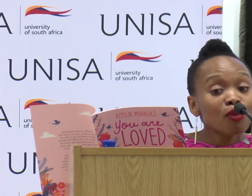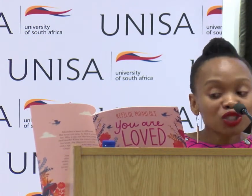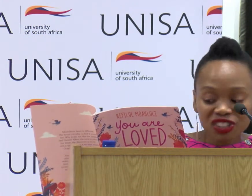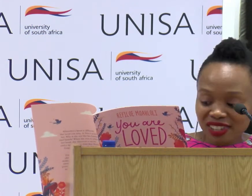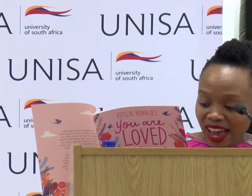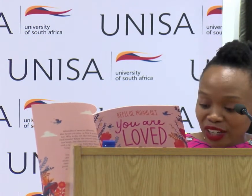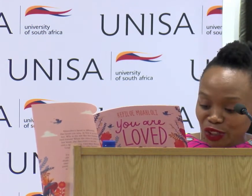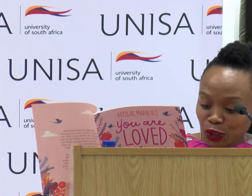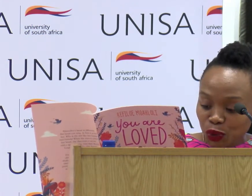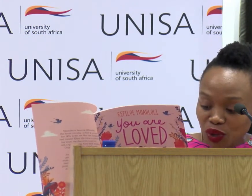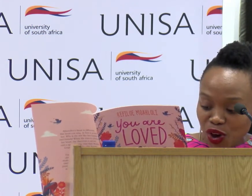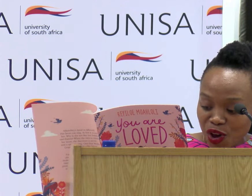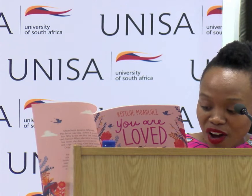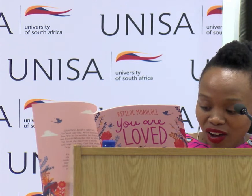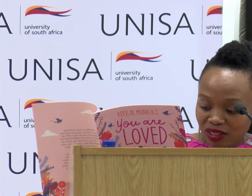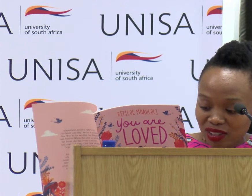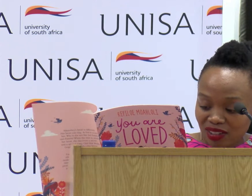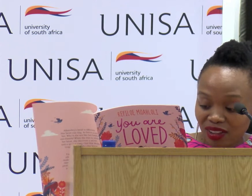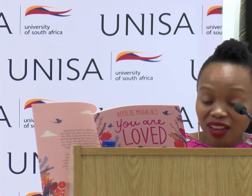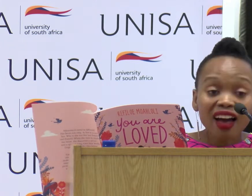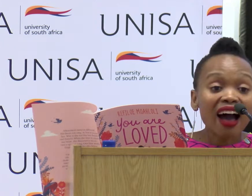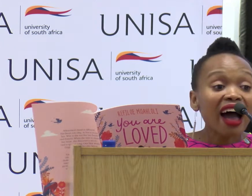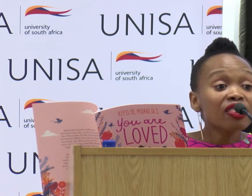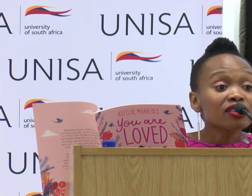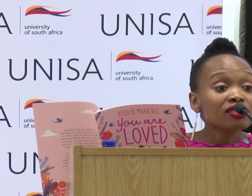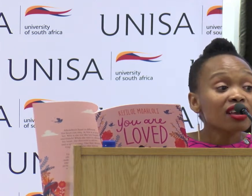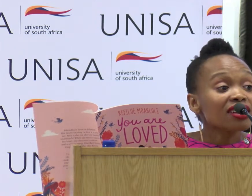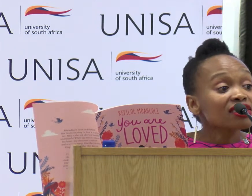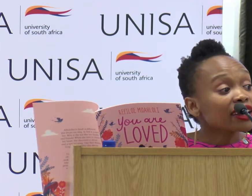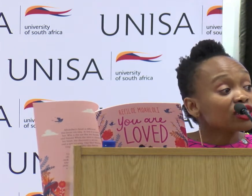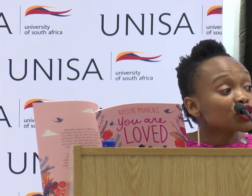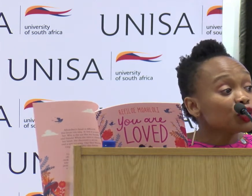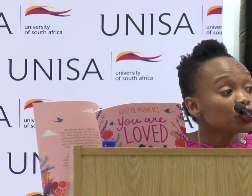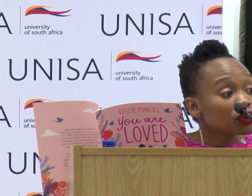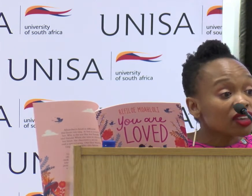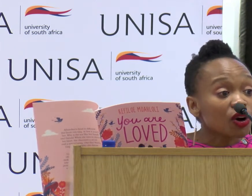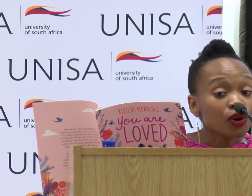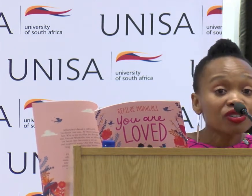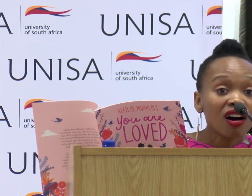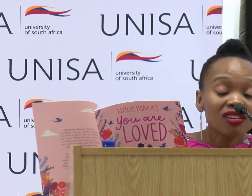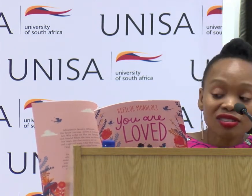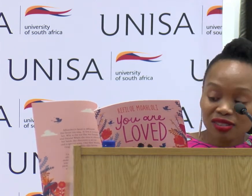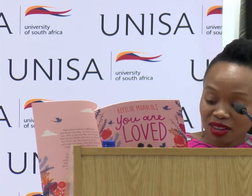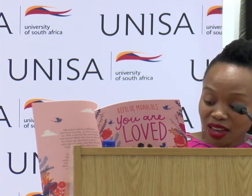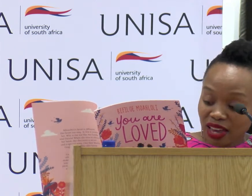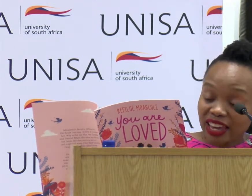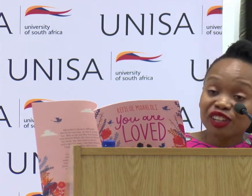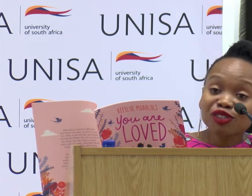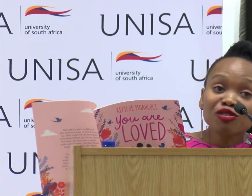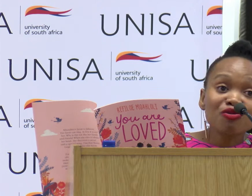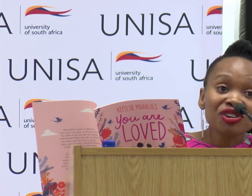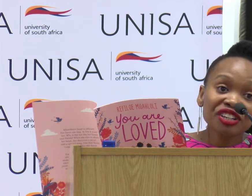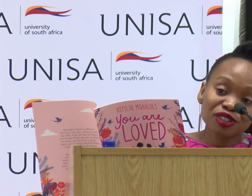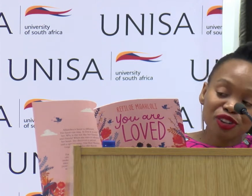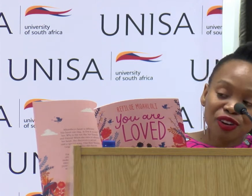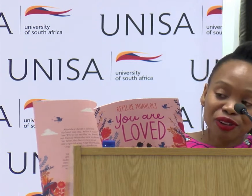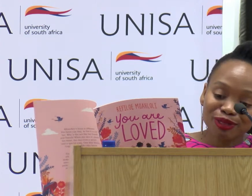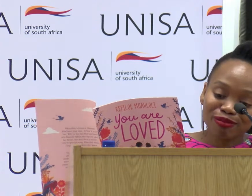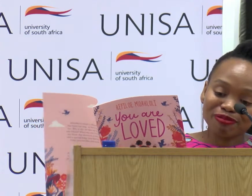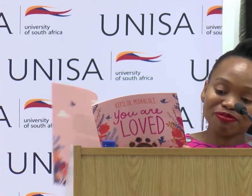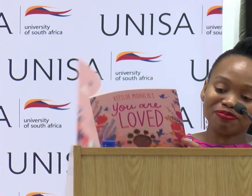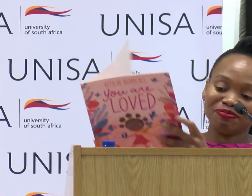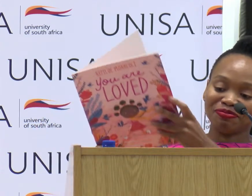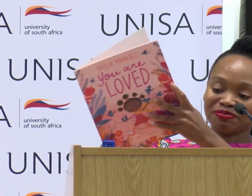And the more she sang in tune with her heart, others sang in tune with their own hearts in